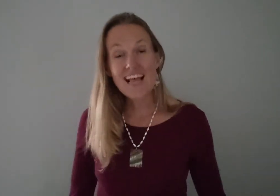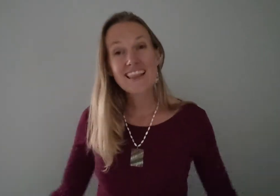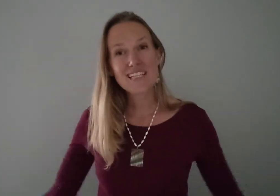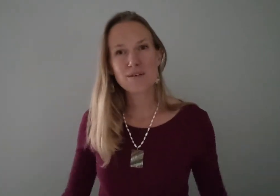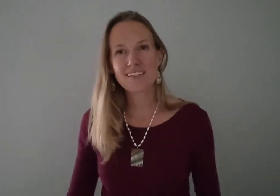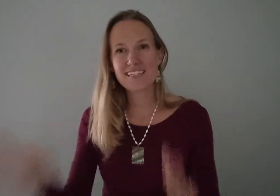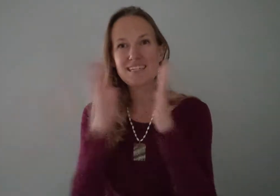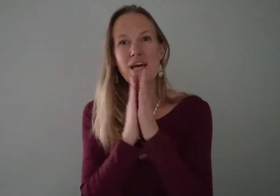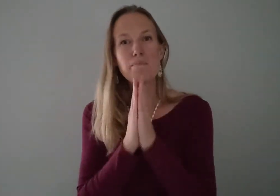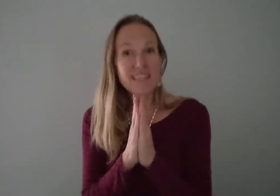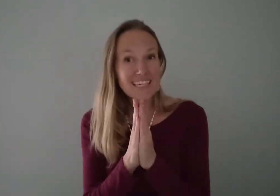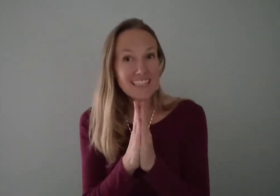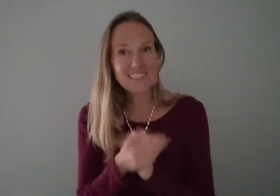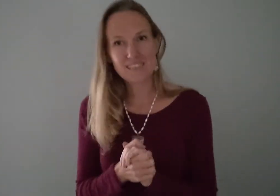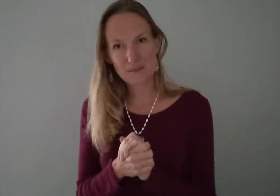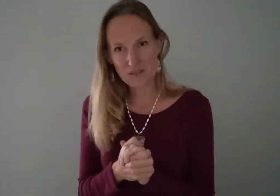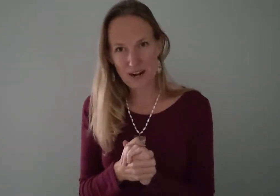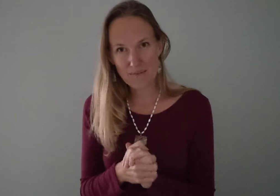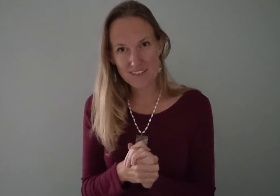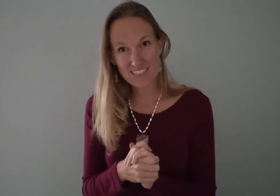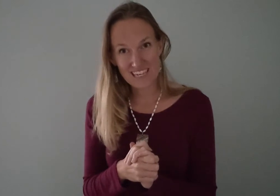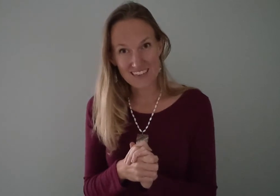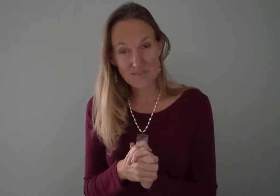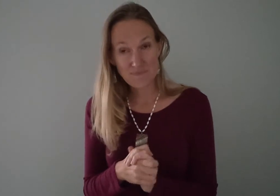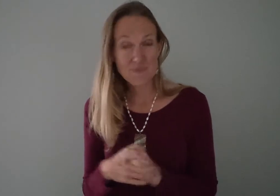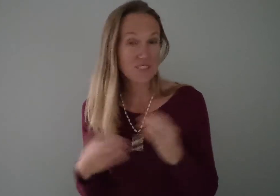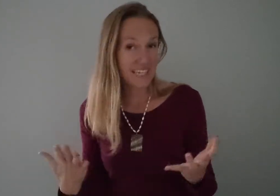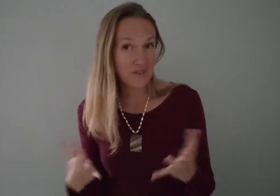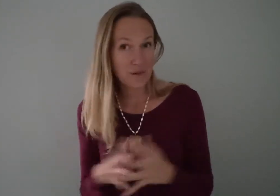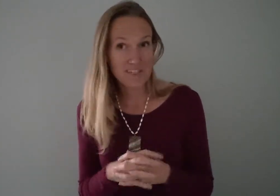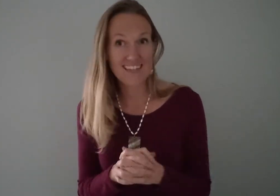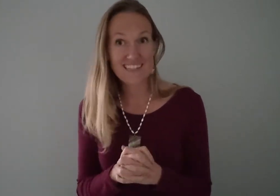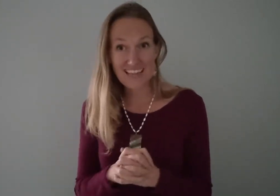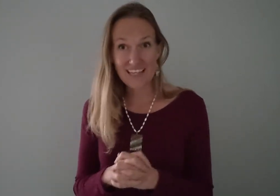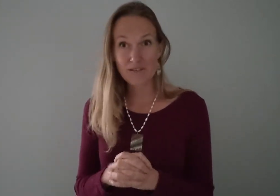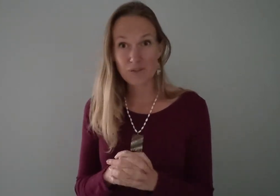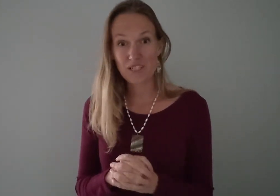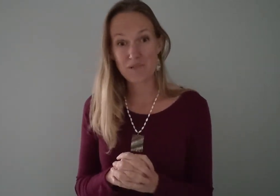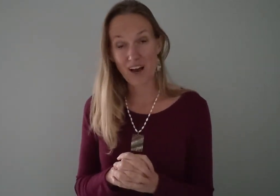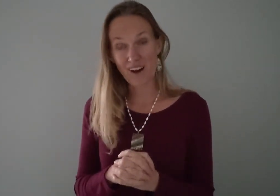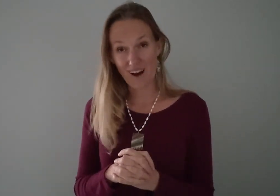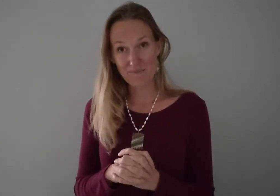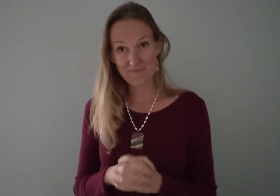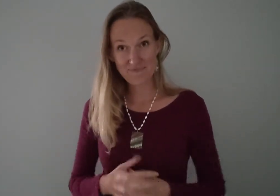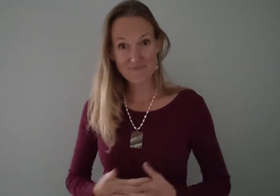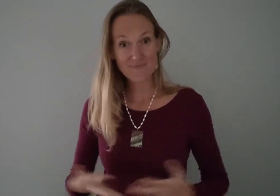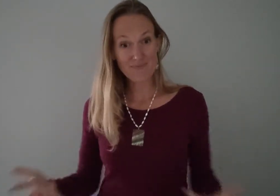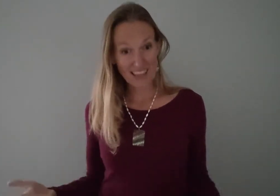last but not least, please subscribe to the channel or check out the website, signlanguageworship.com. Okay,